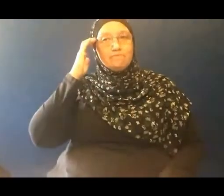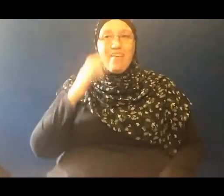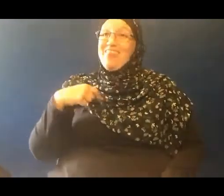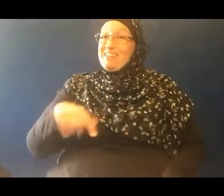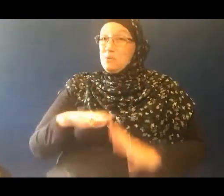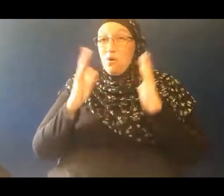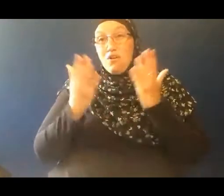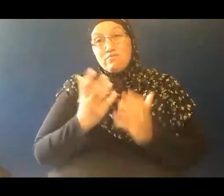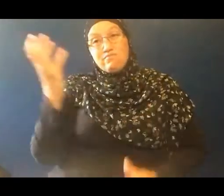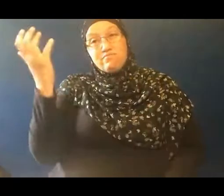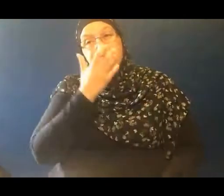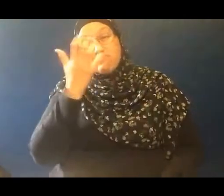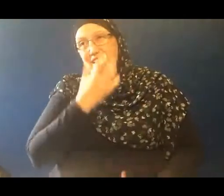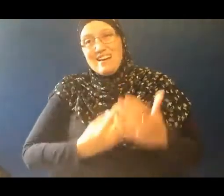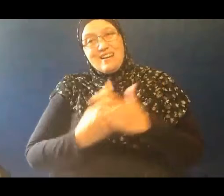the life of calamities,